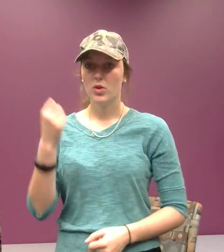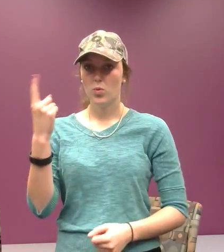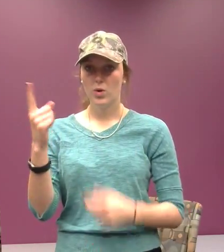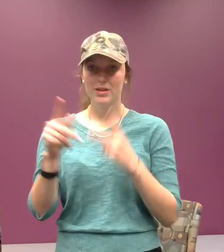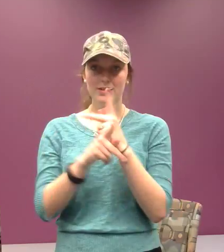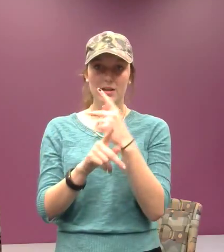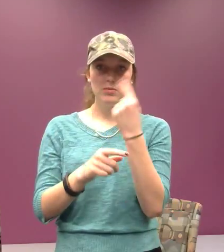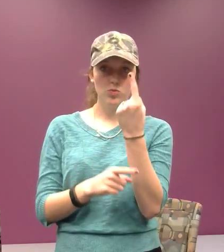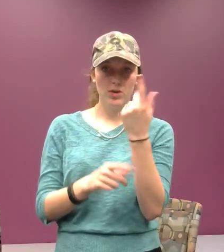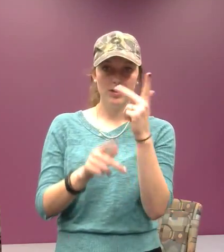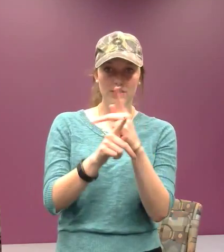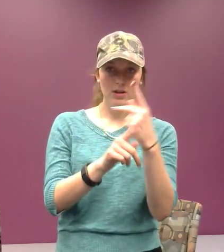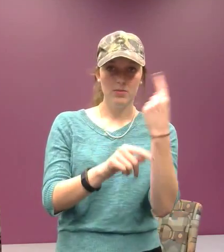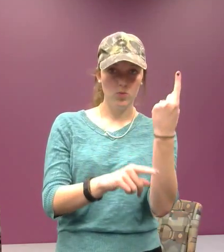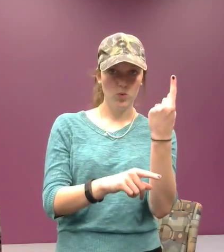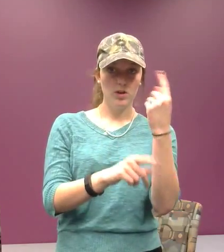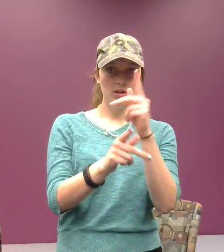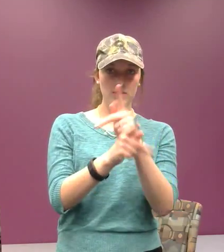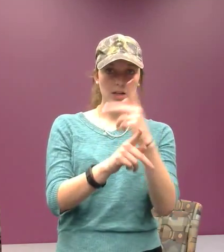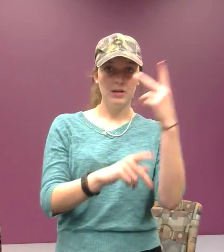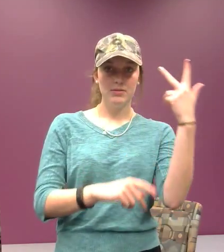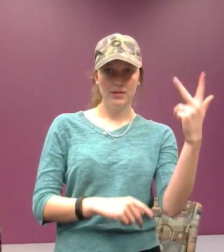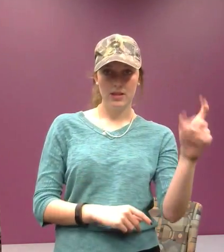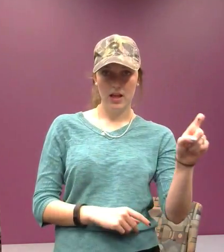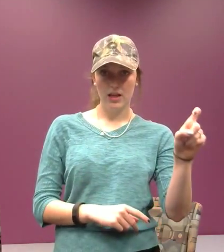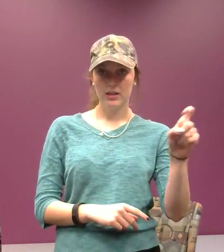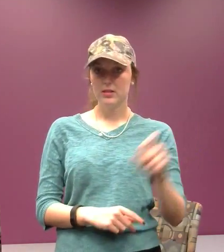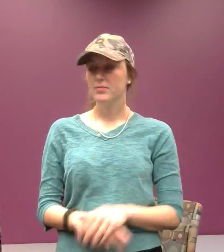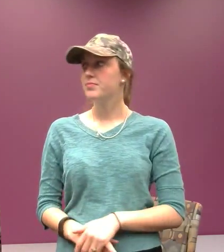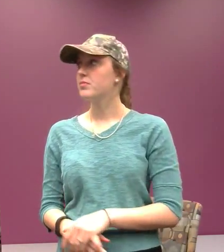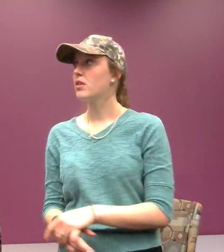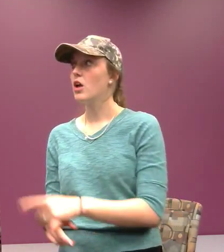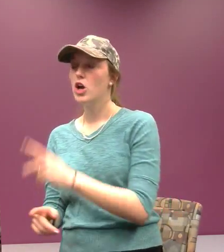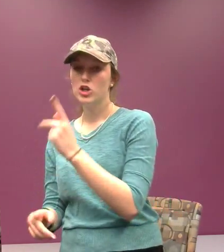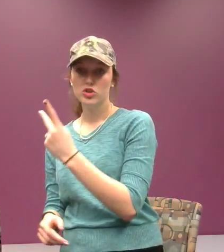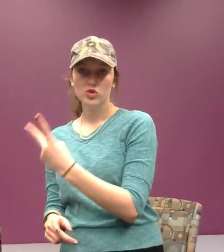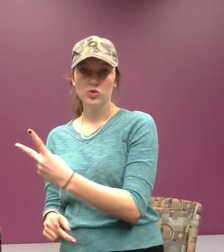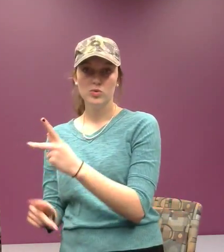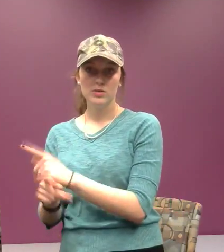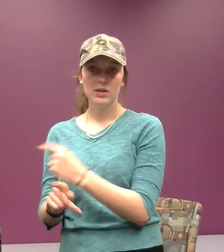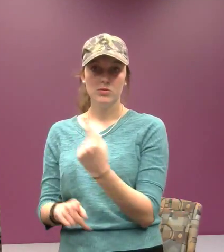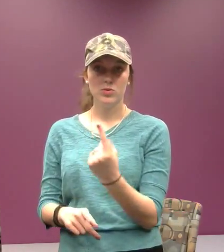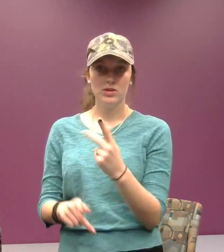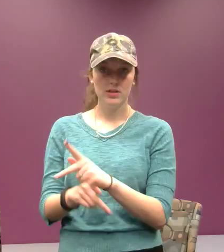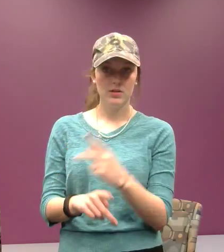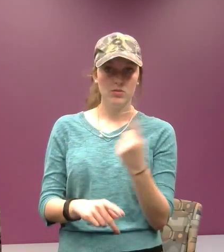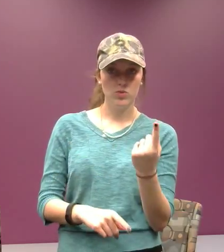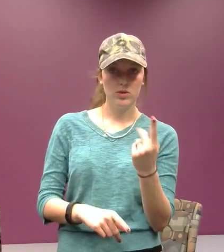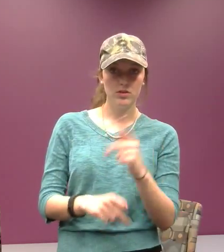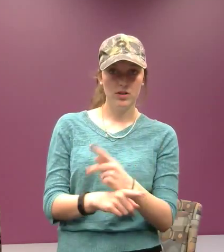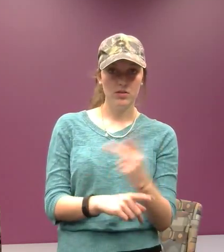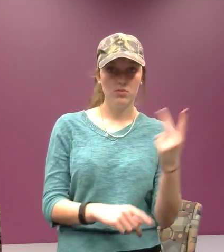x, and 2 times 1 times 1 times 1, and the final result